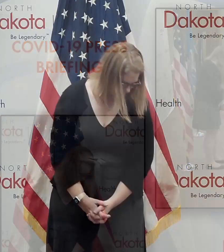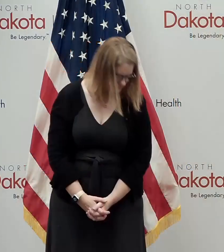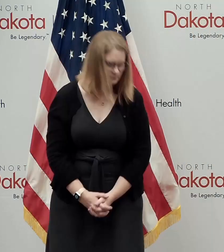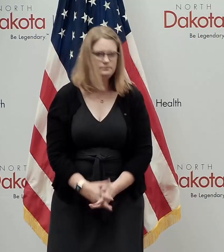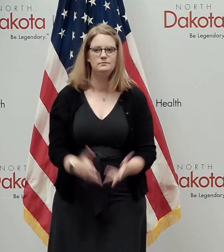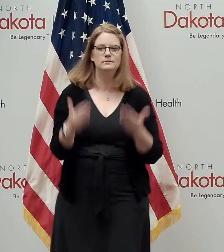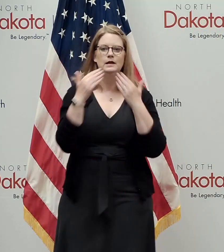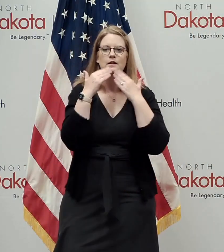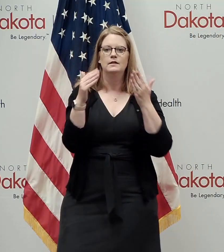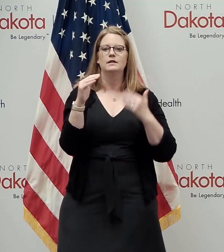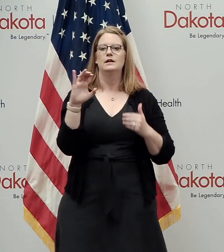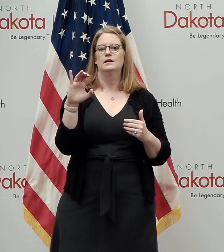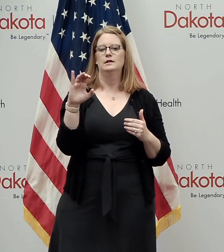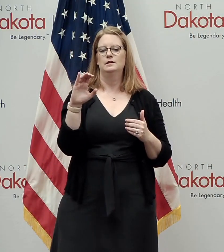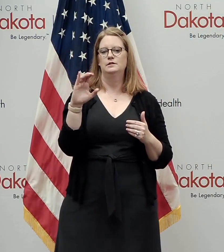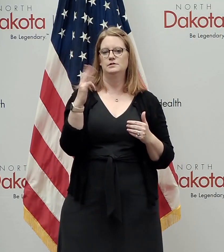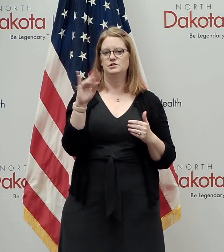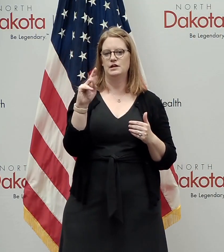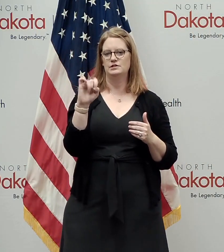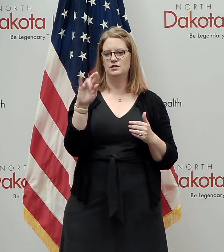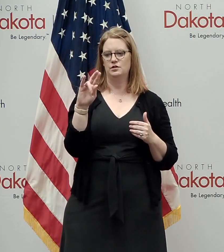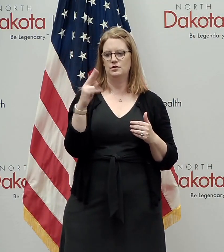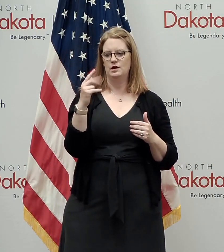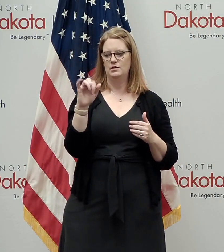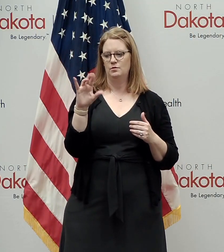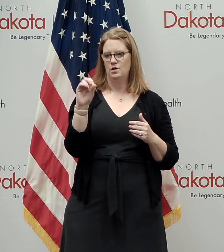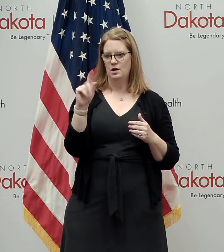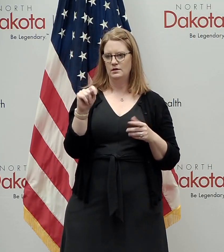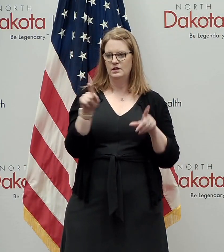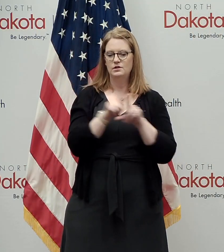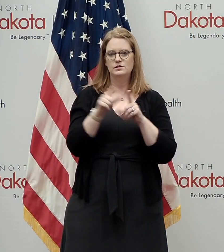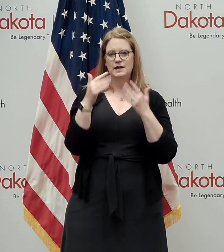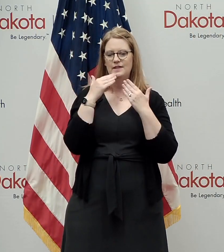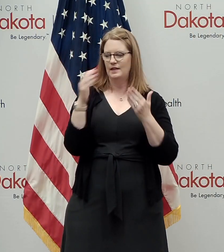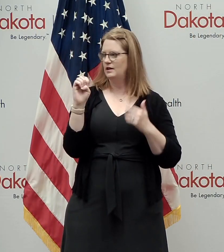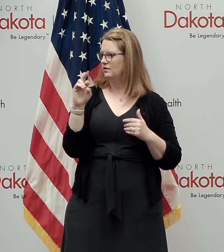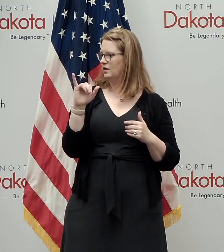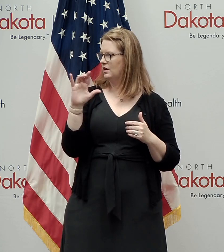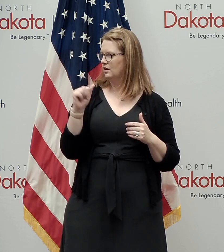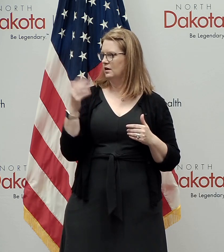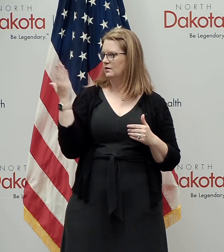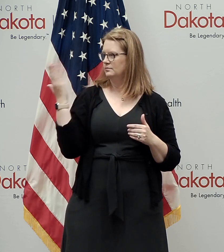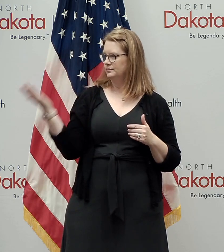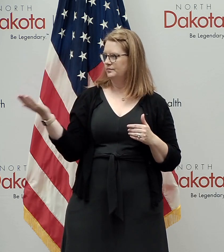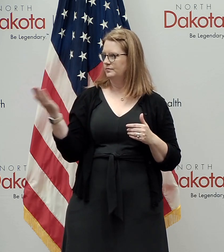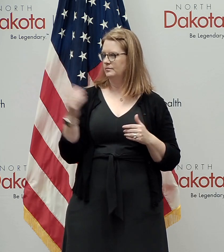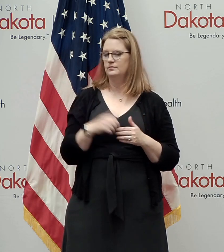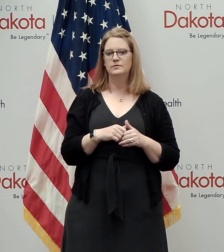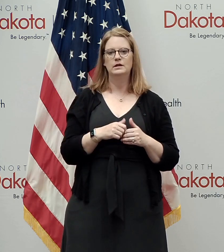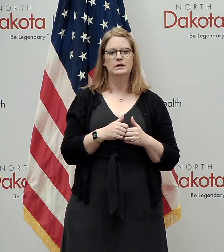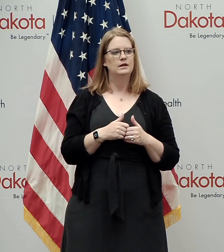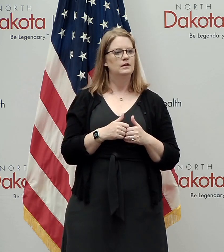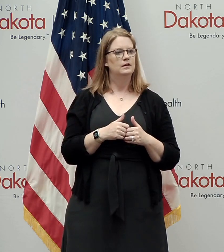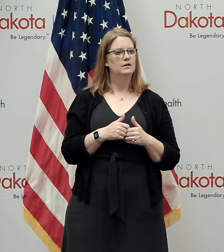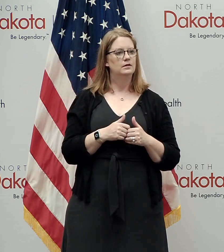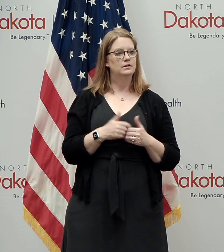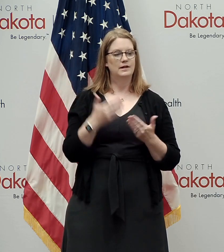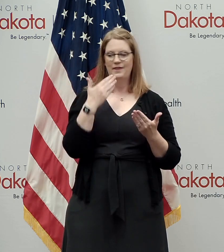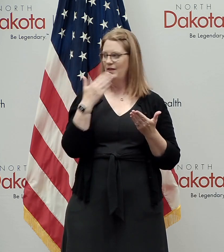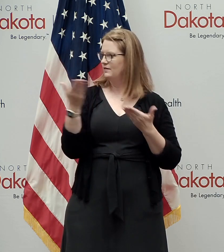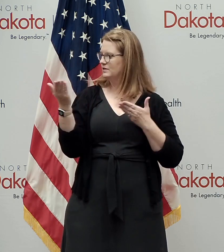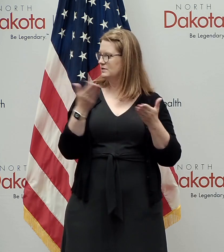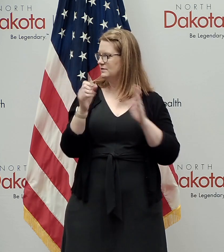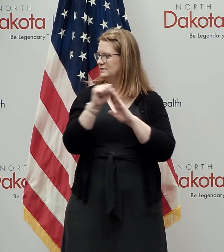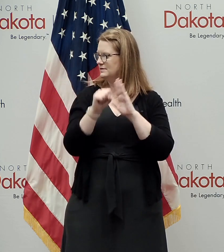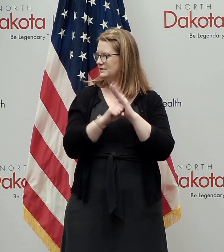Thank you, Chancellor Hagerott, and thank you, Erica. Great to have you here with us today in person. And again, thank you for serving on the